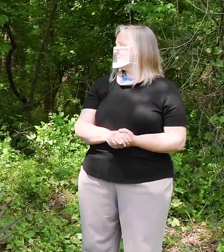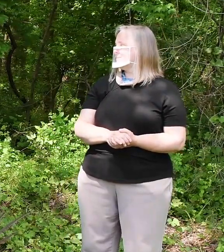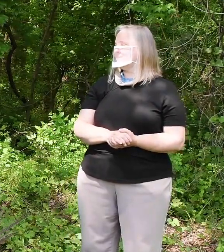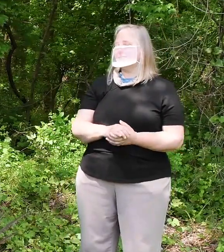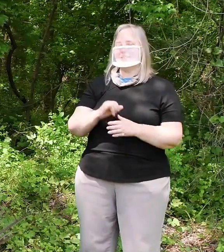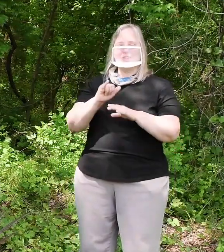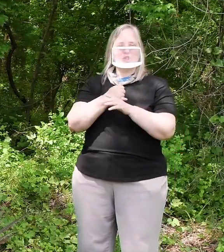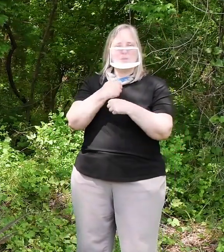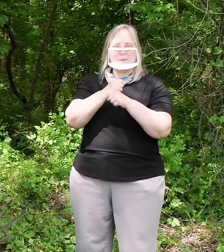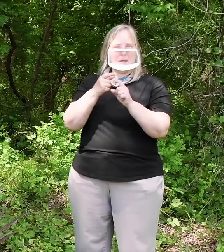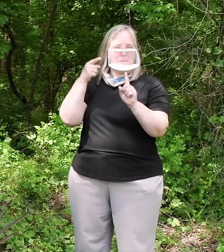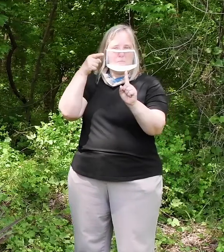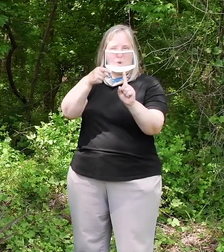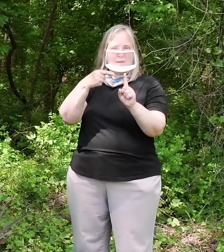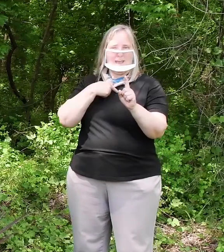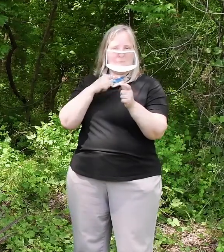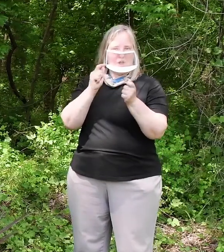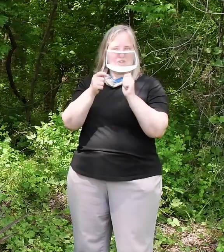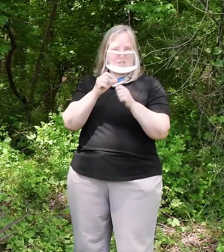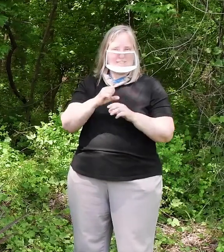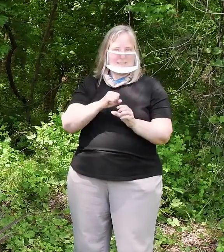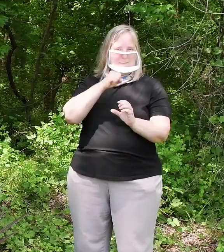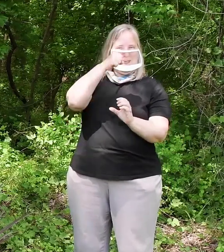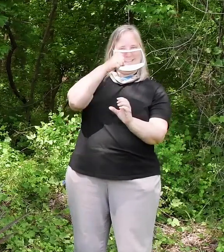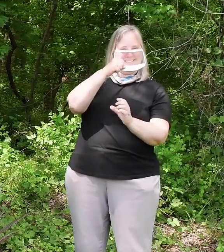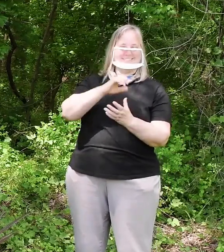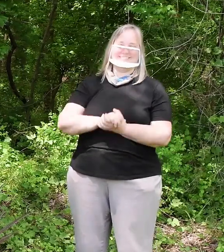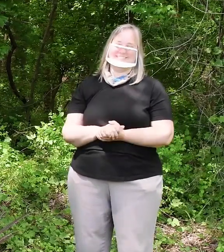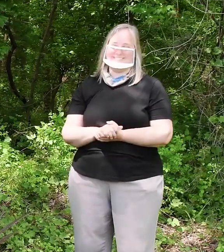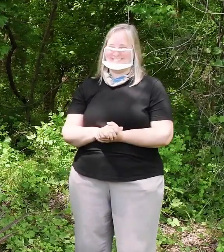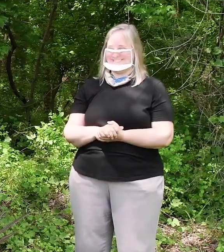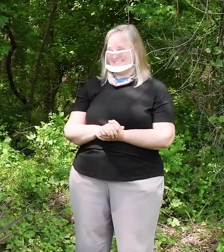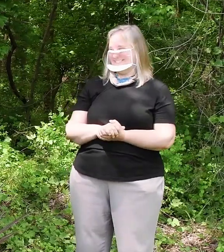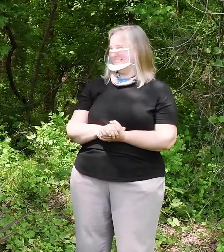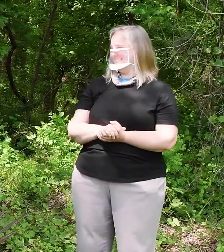Just to make a point, I'll adjust the mic.